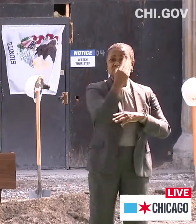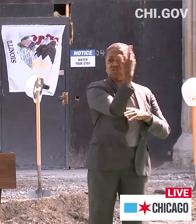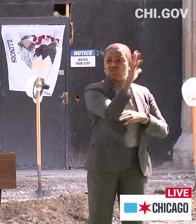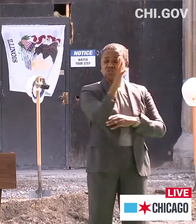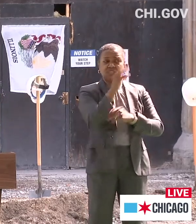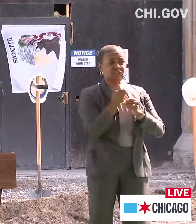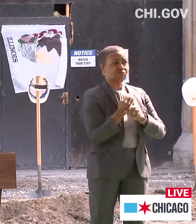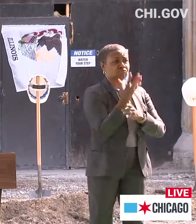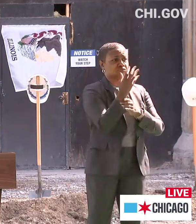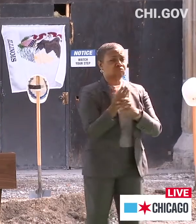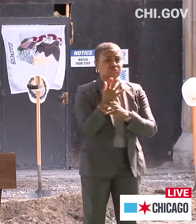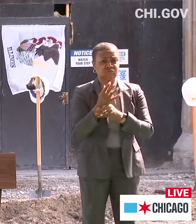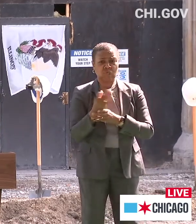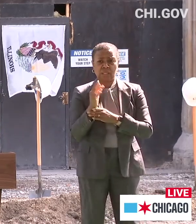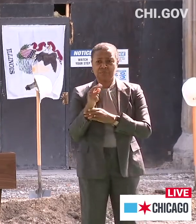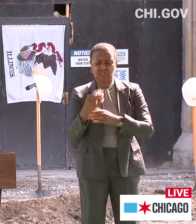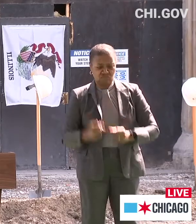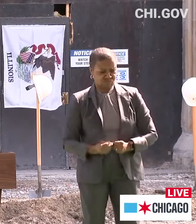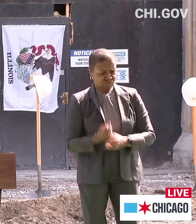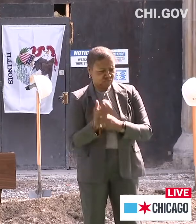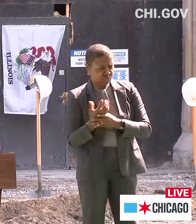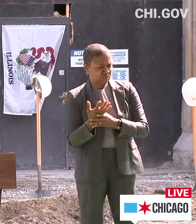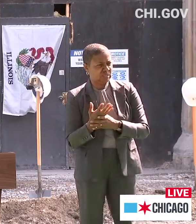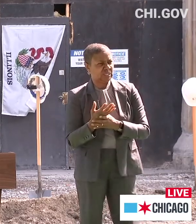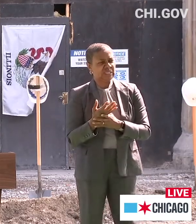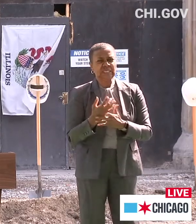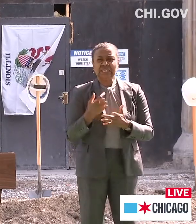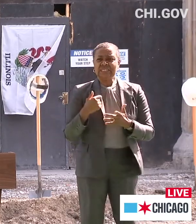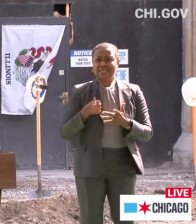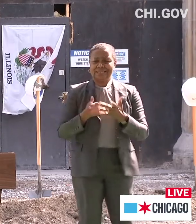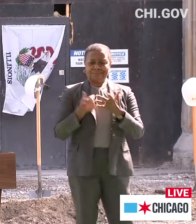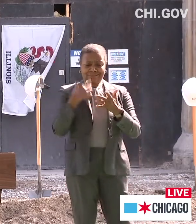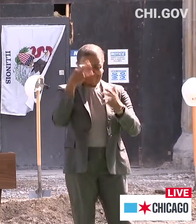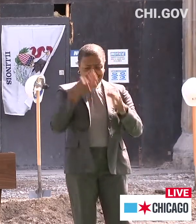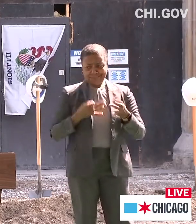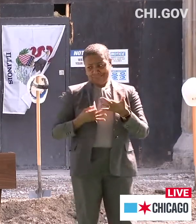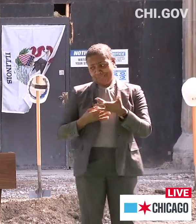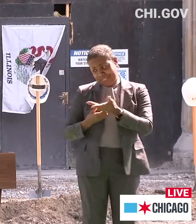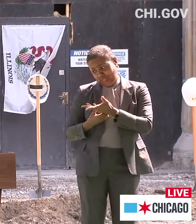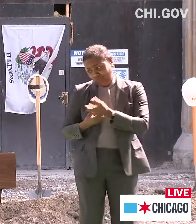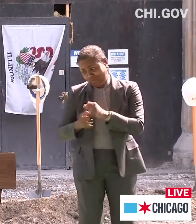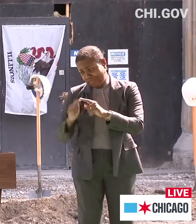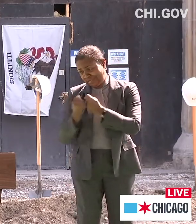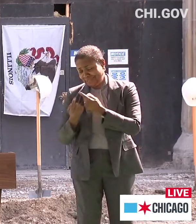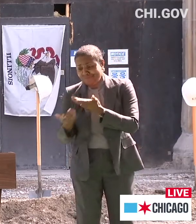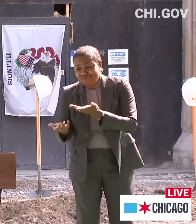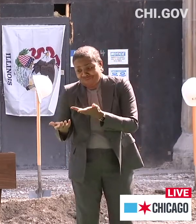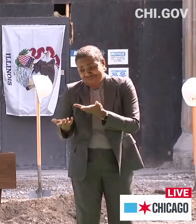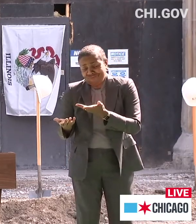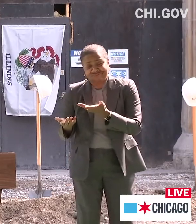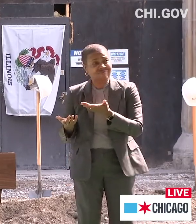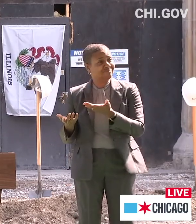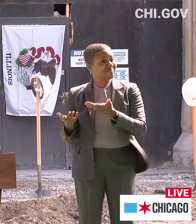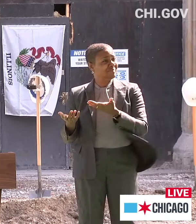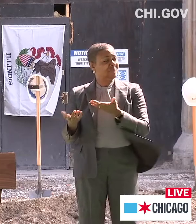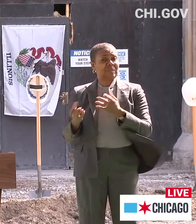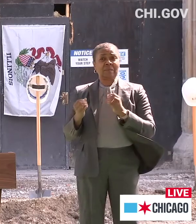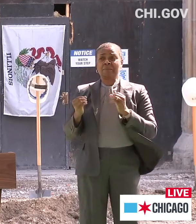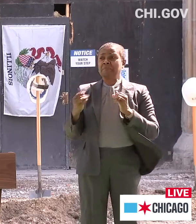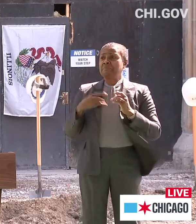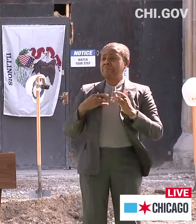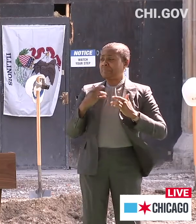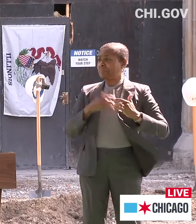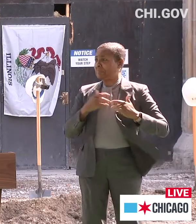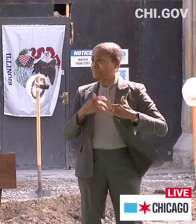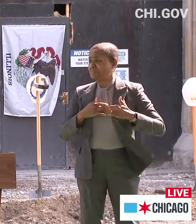I decided that I was going to have to just put my trust in them, and it turns out there was absolutely no reason to